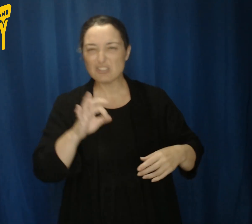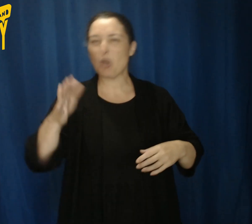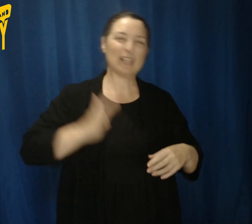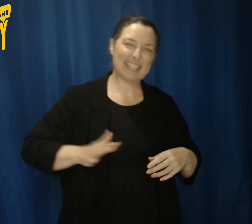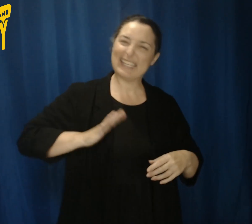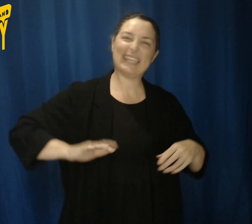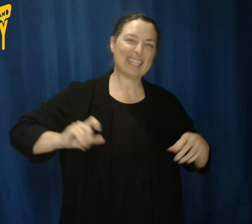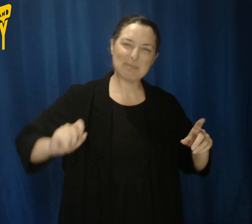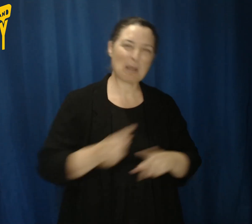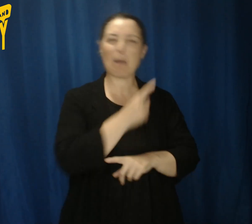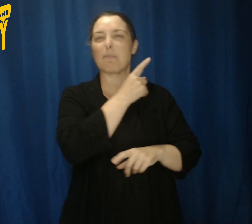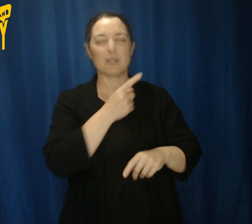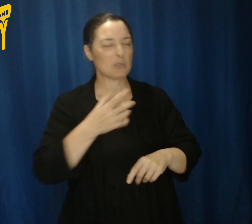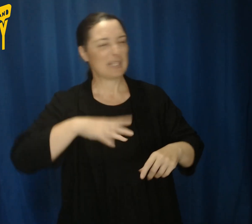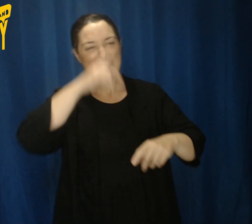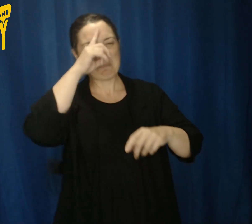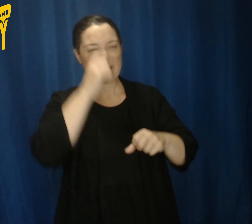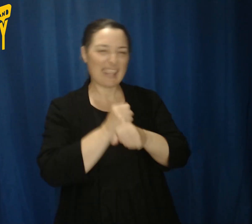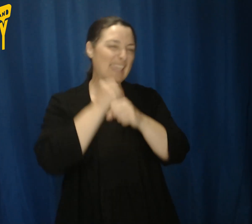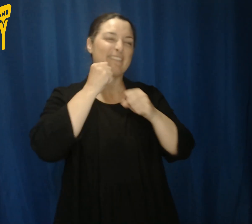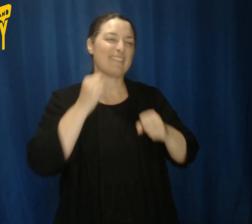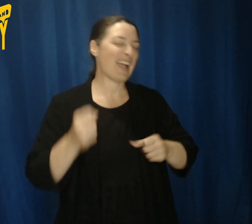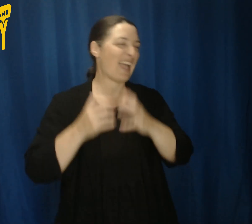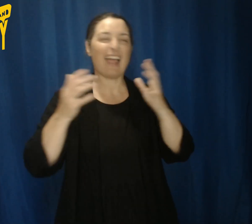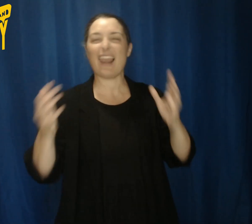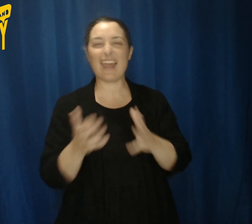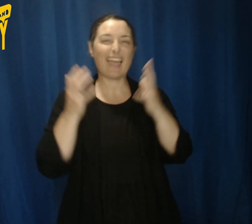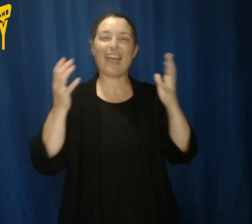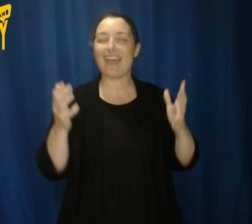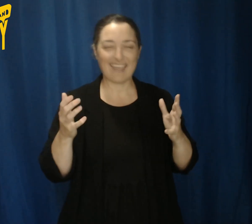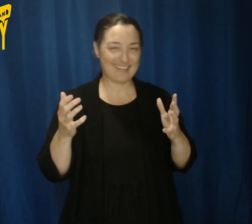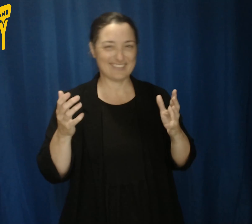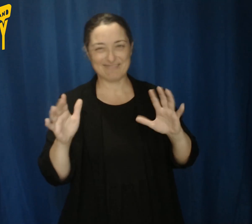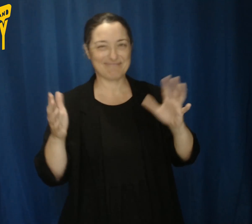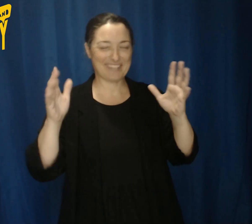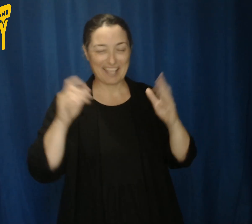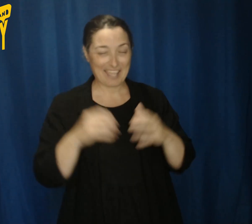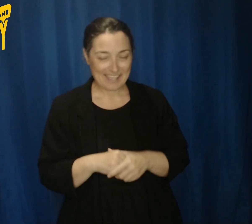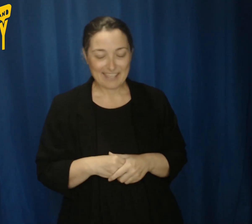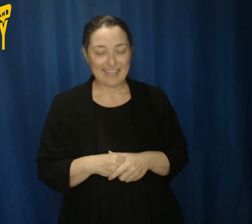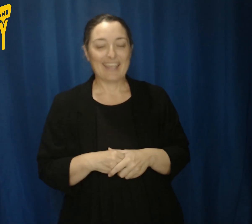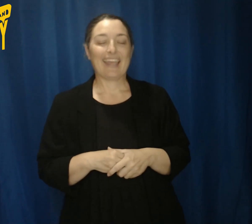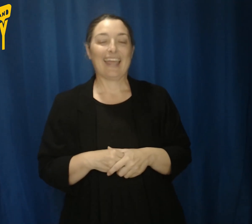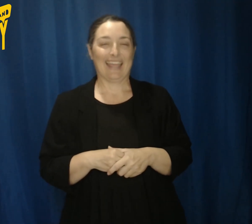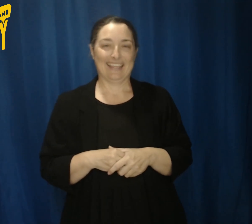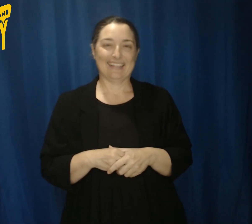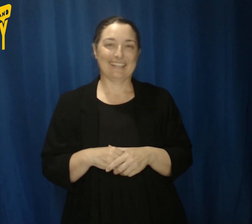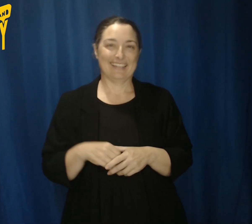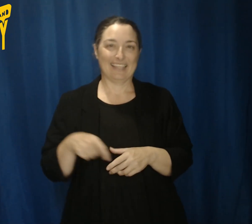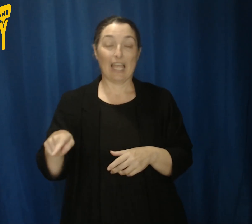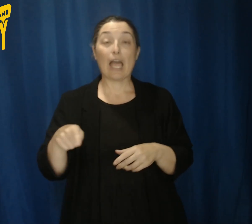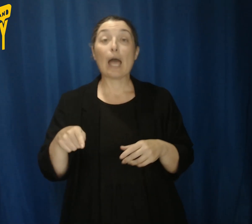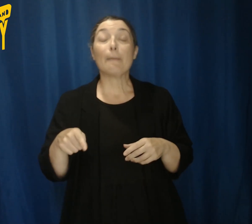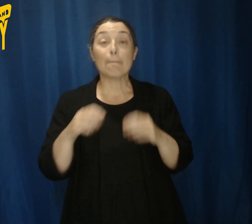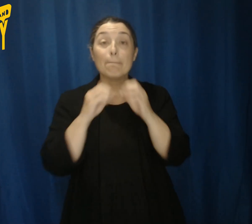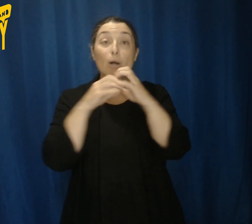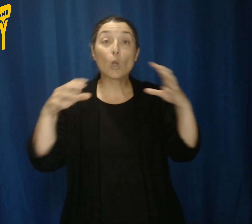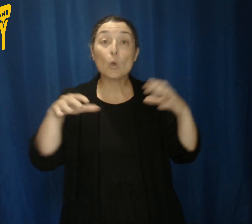you need his belief and follow me and jolly hopping sticks and diddly-do balloon basketball time, because that's all you can